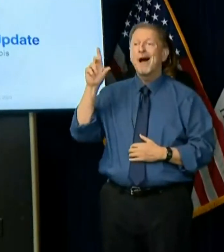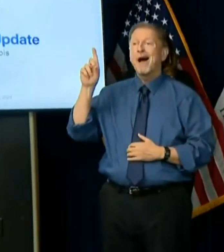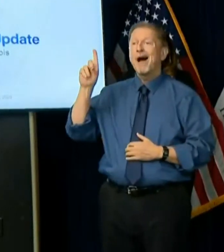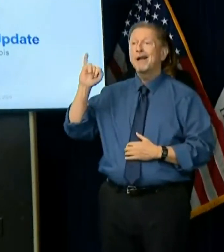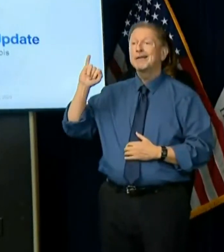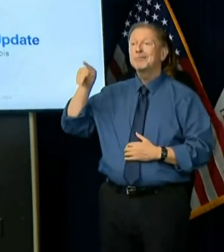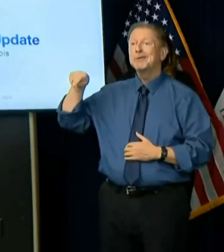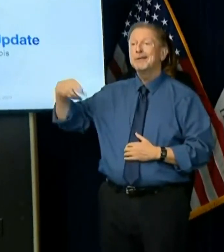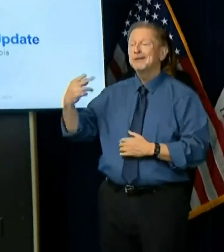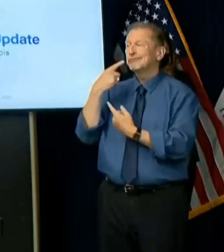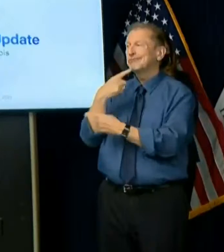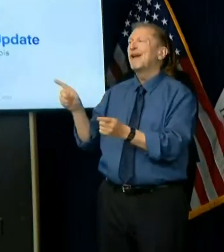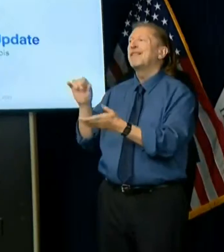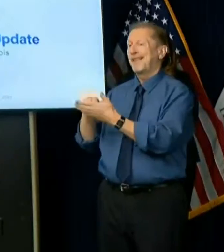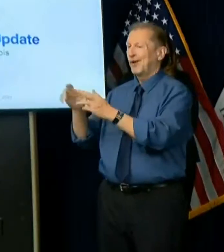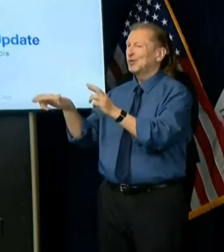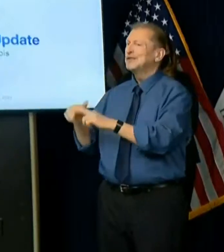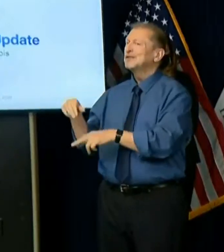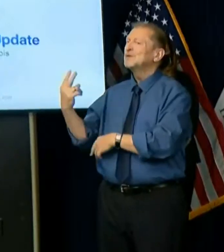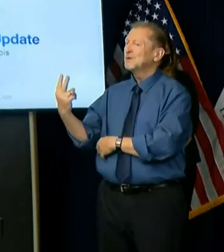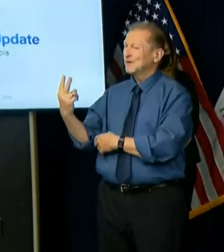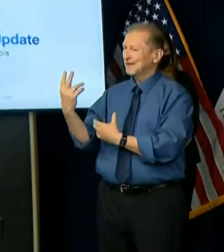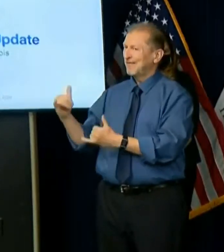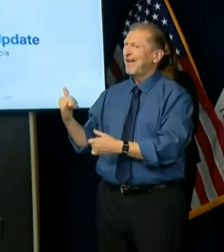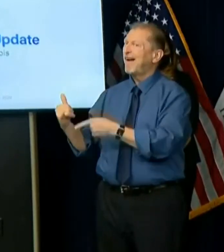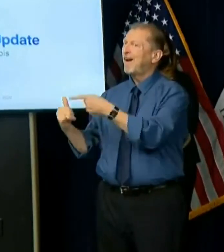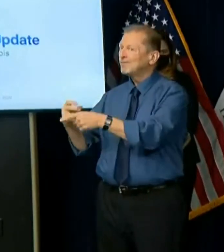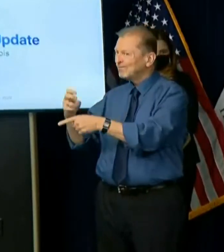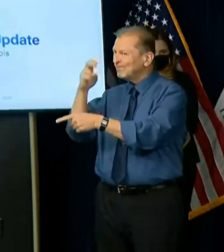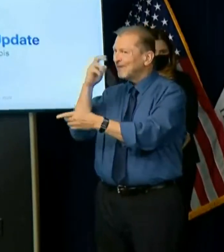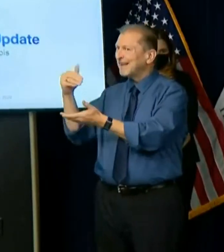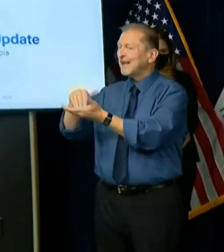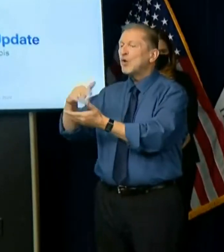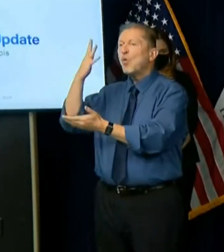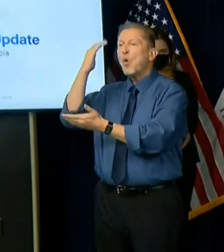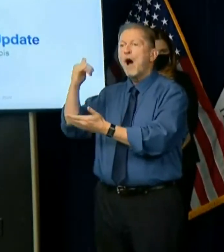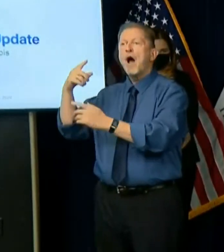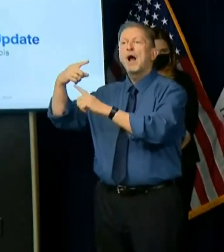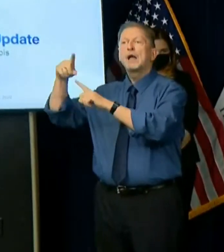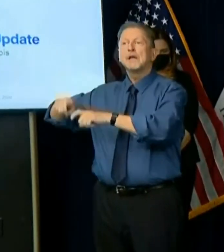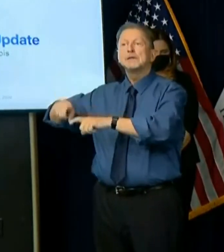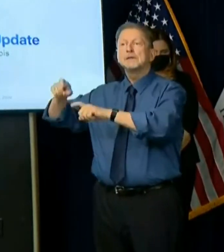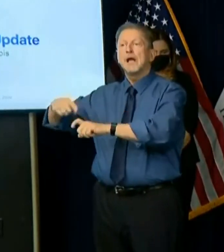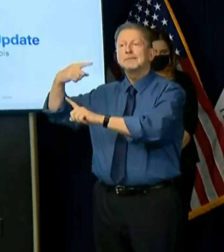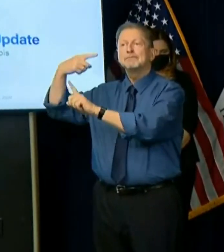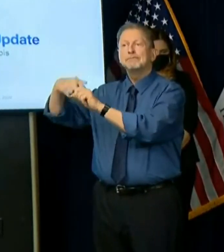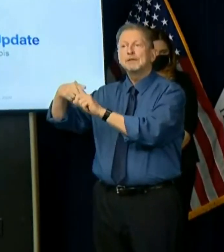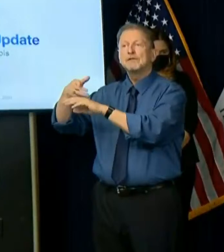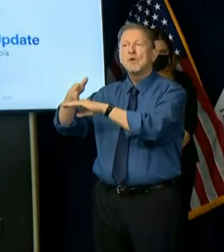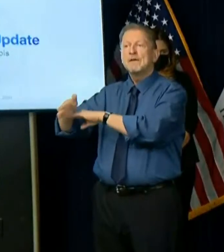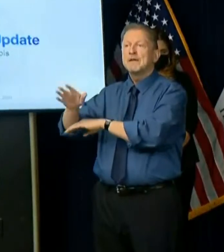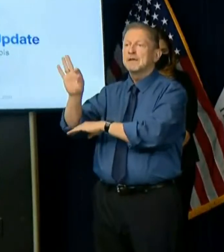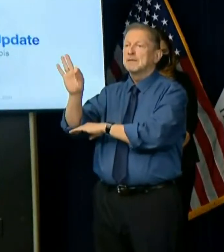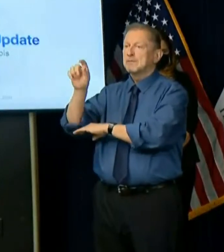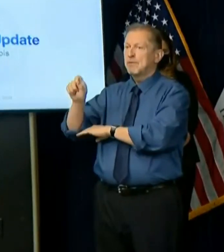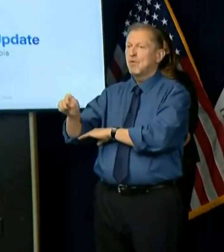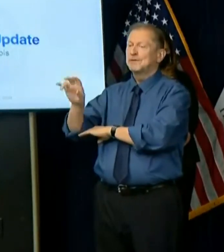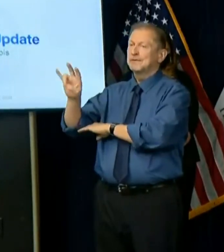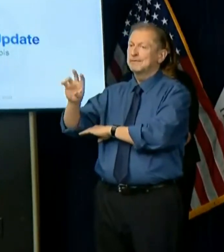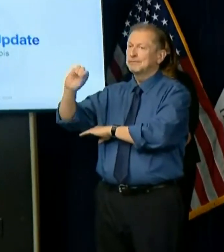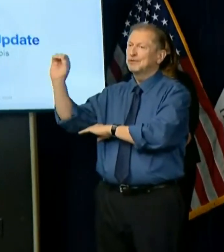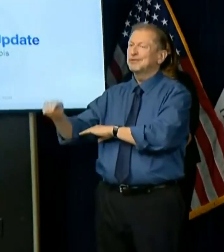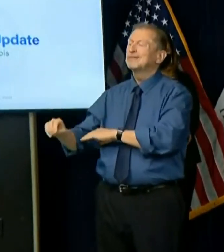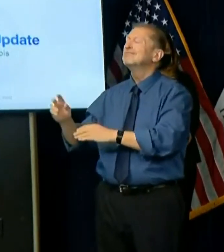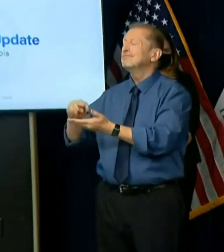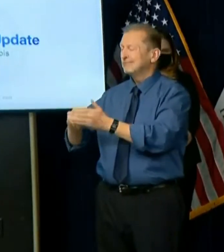Region 2, now up to a rolling positivity average of 9.7%, will enter Tier 1 of